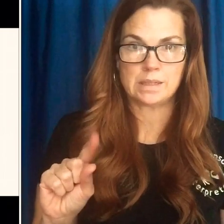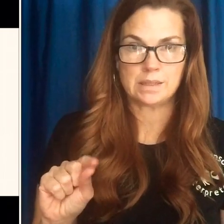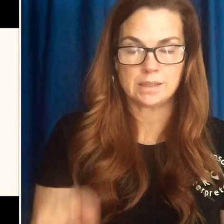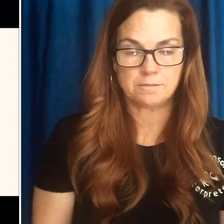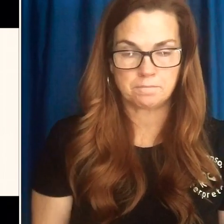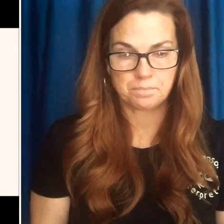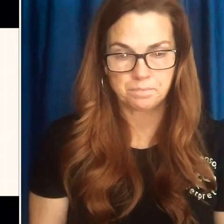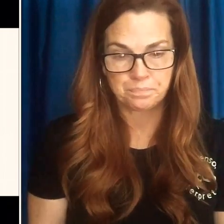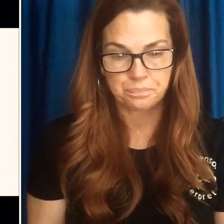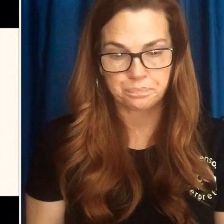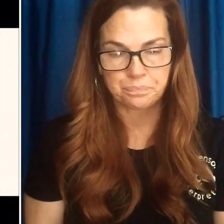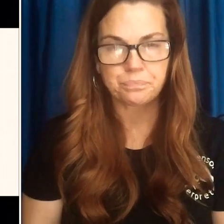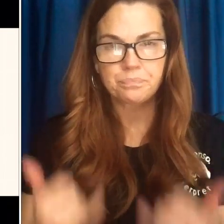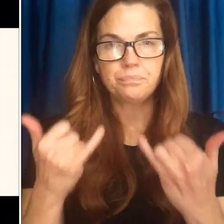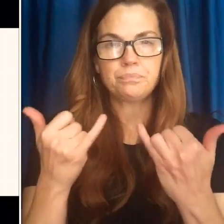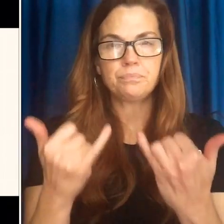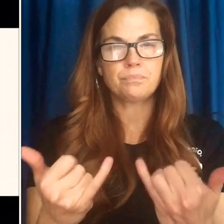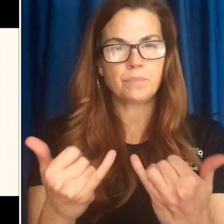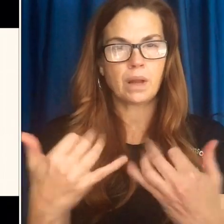Let's recap this lesson.